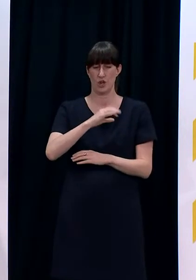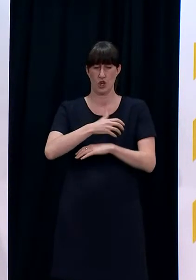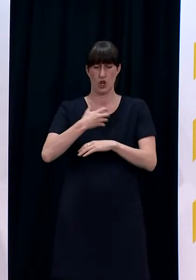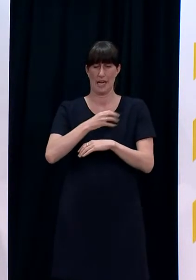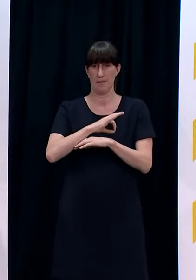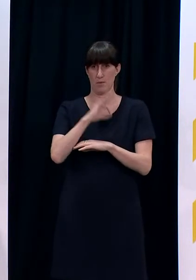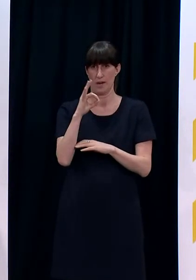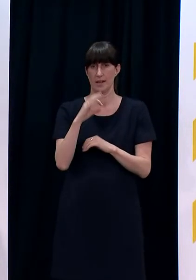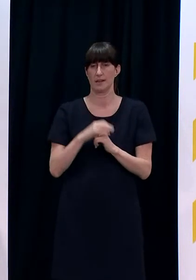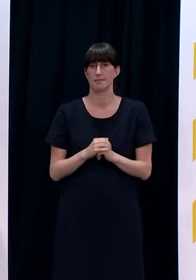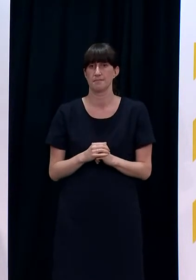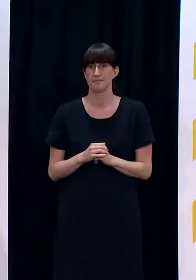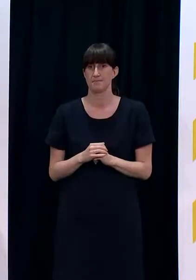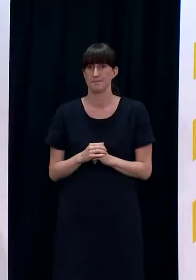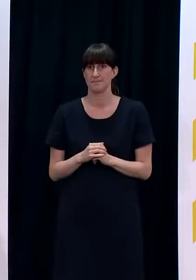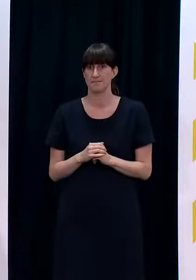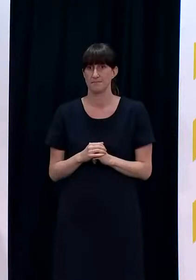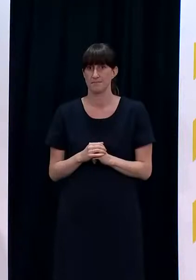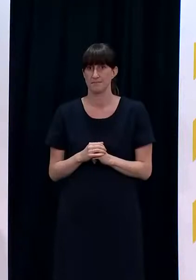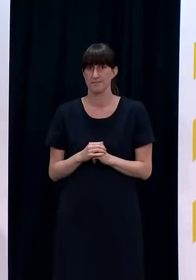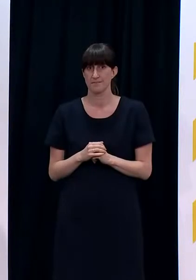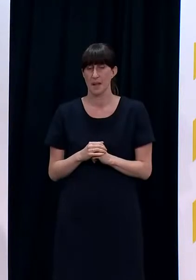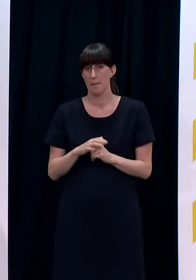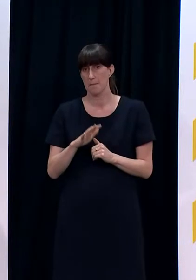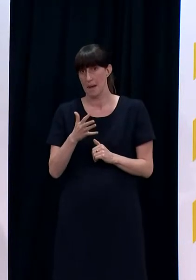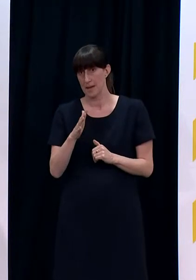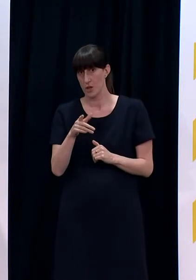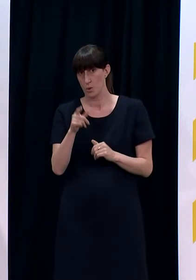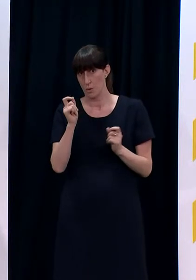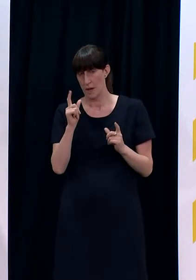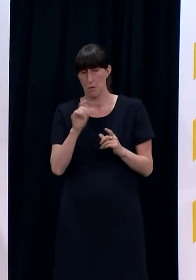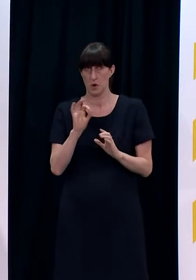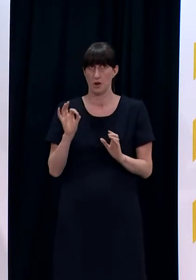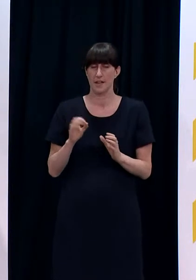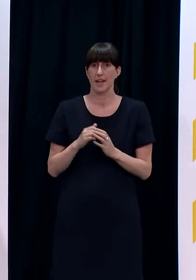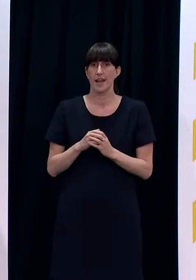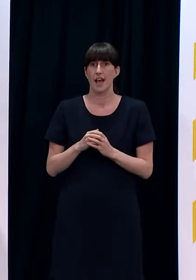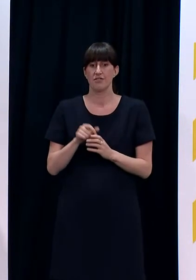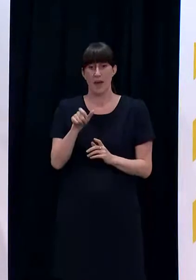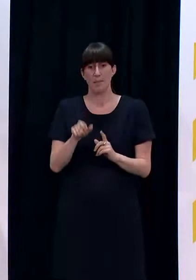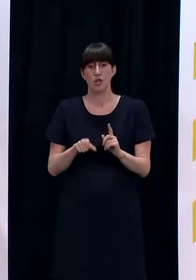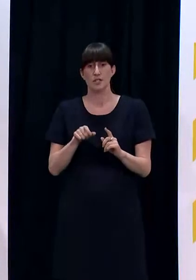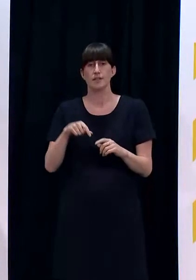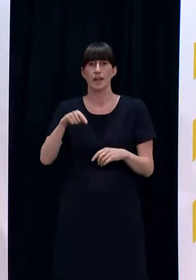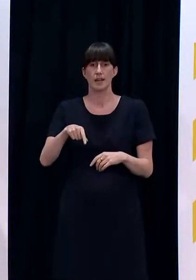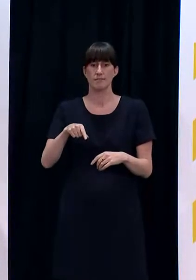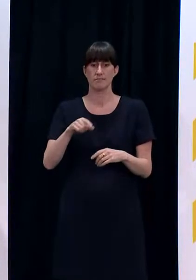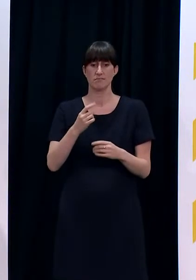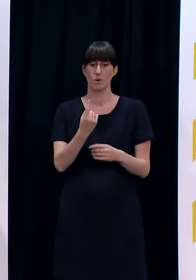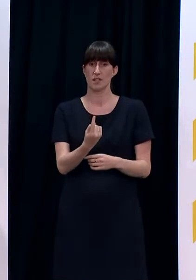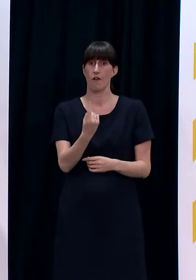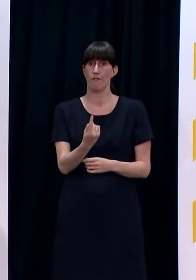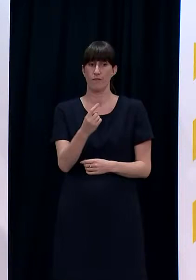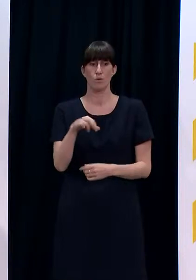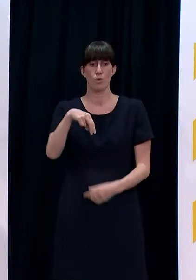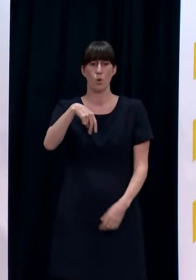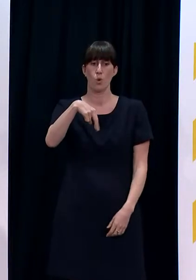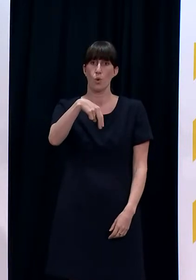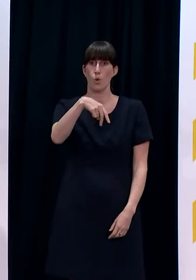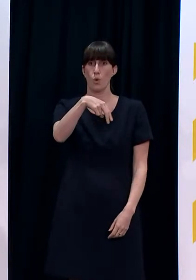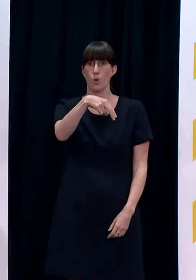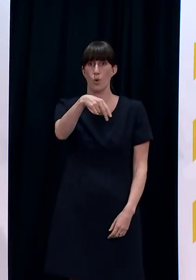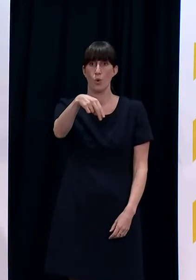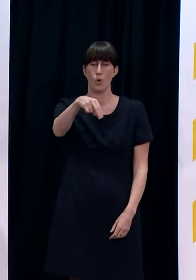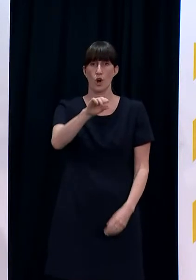As you also are aware, as you're possibly not aware, the person then walked home. This has been confirmed